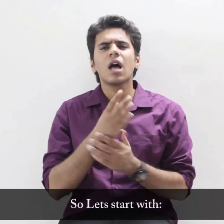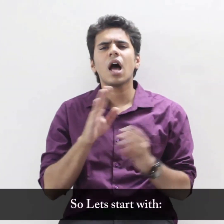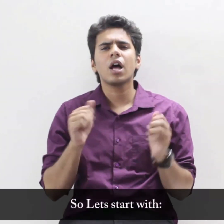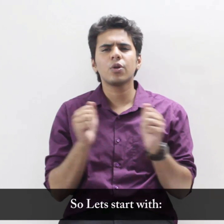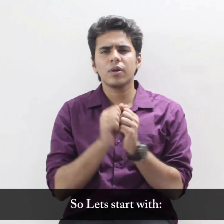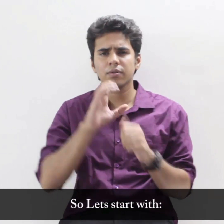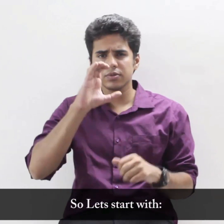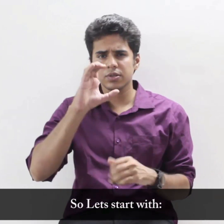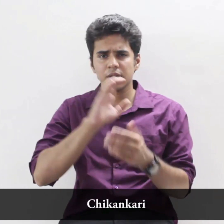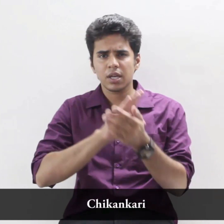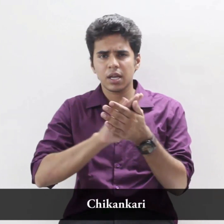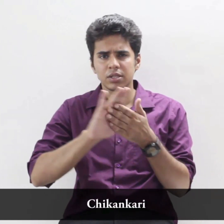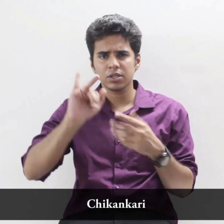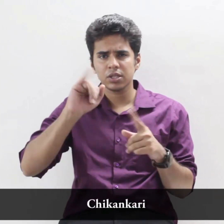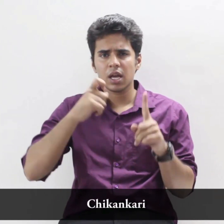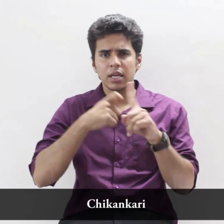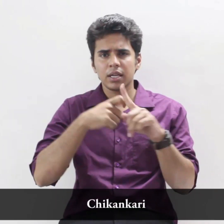with chikankari.